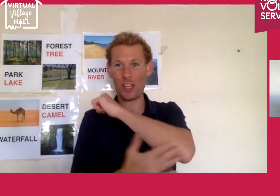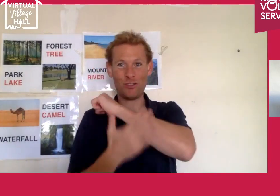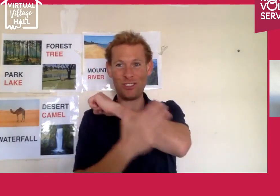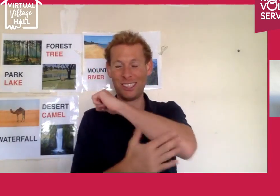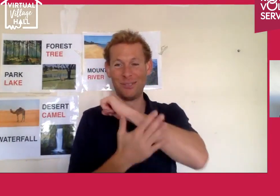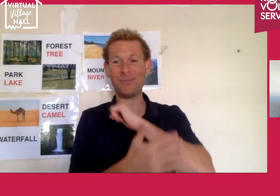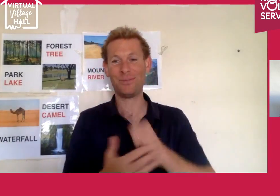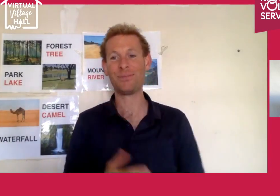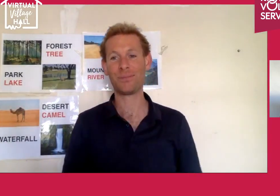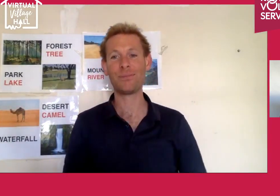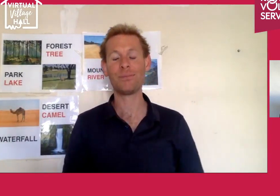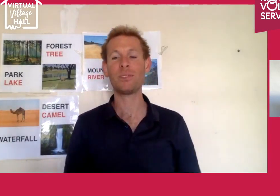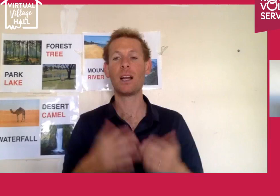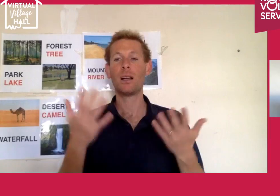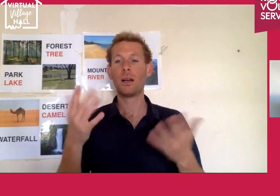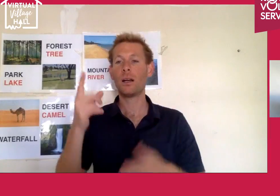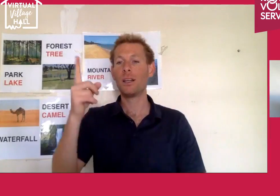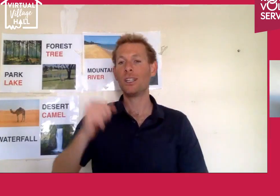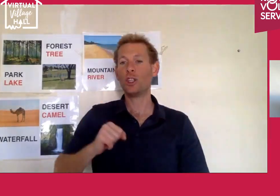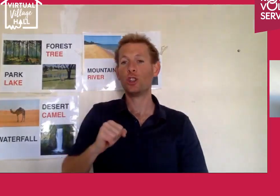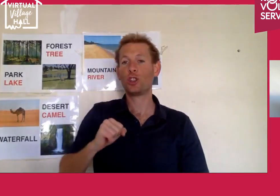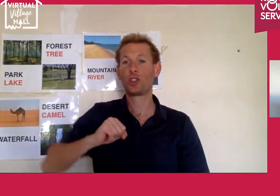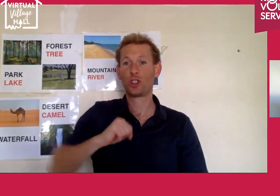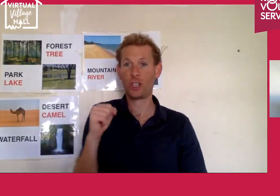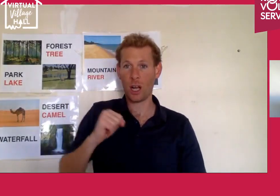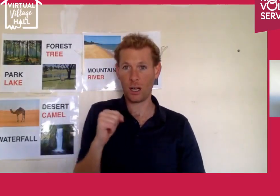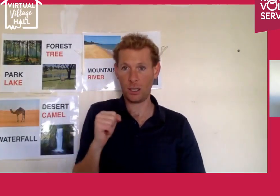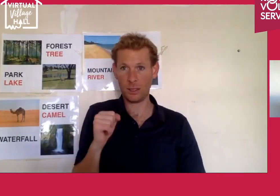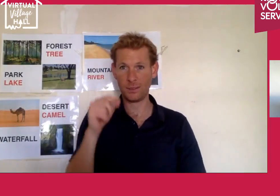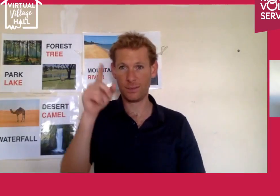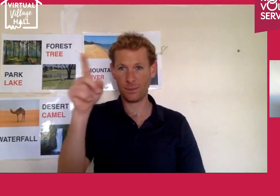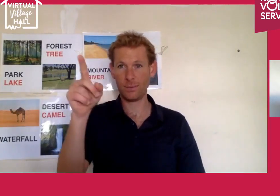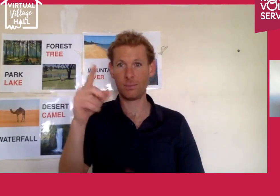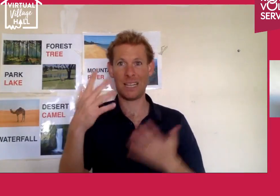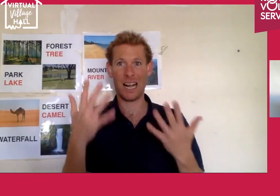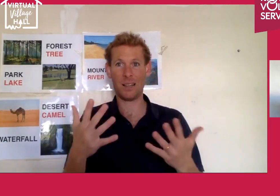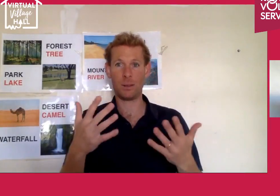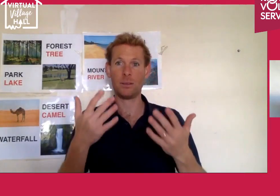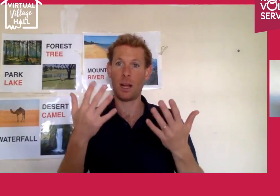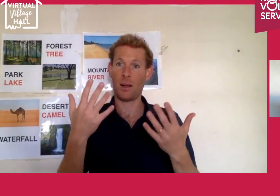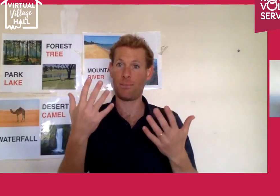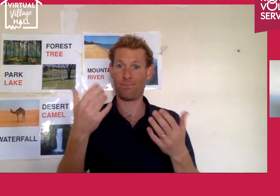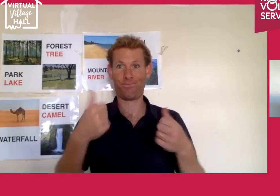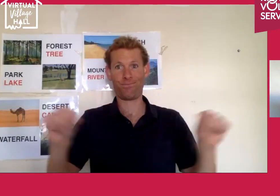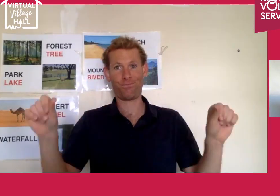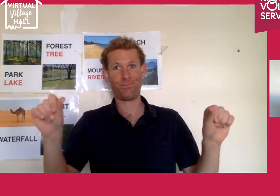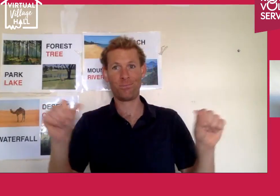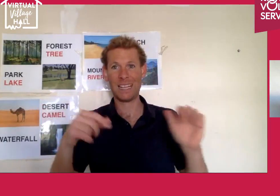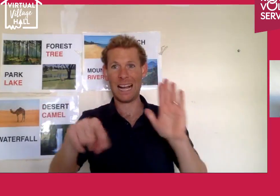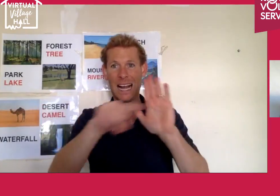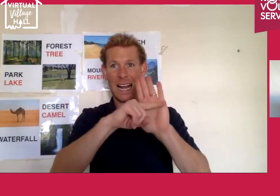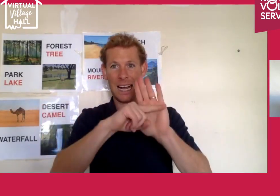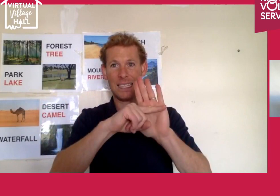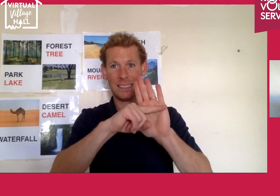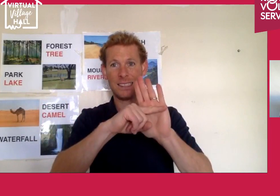foreign national when you're talking to somebody from Ireland who might live like 10 miles down the road and they're using a completely different